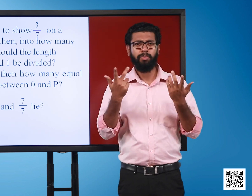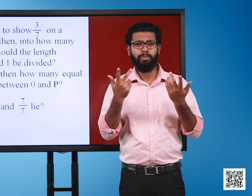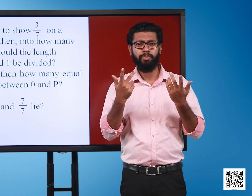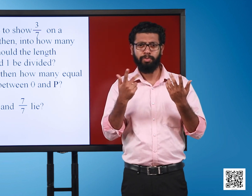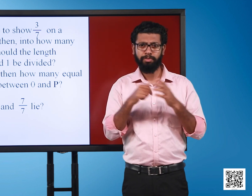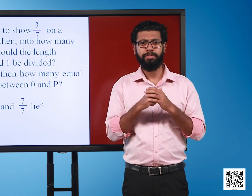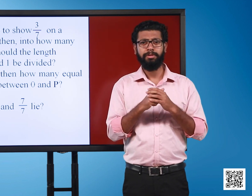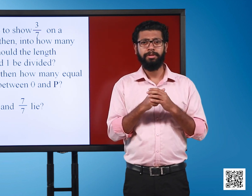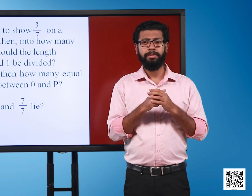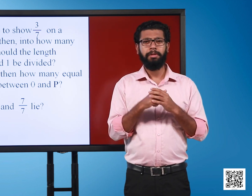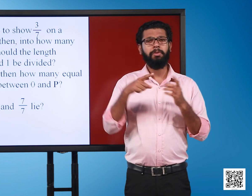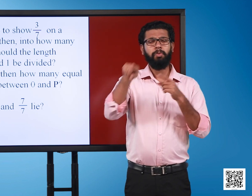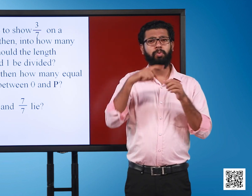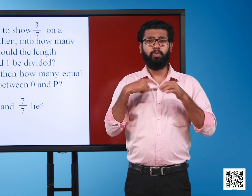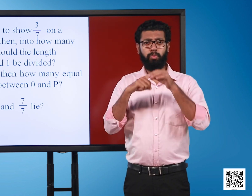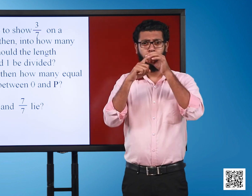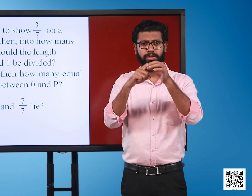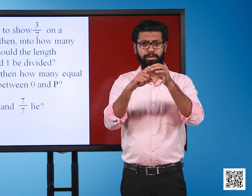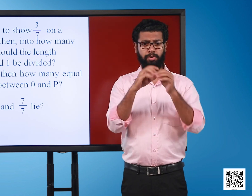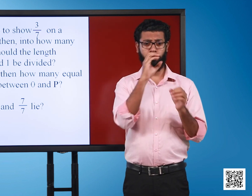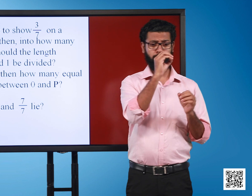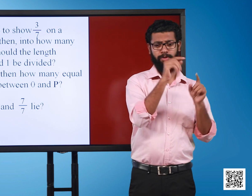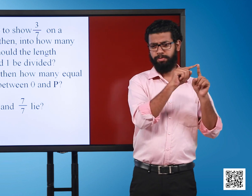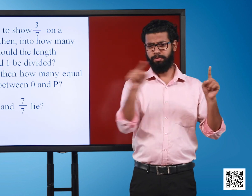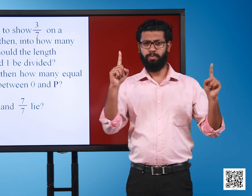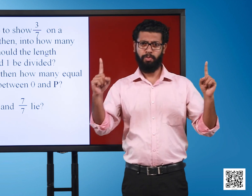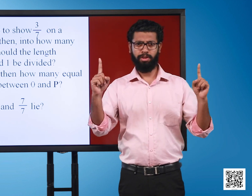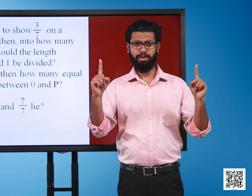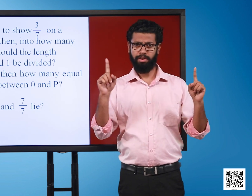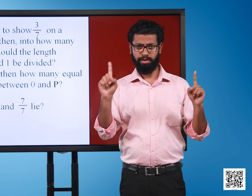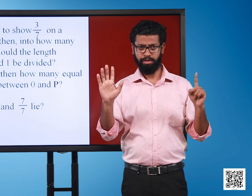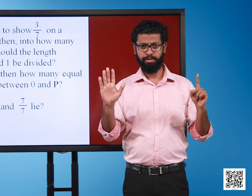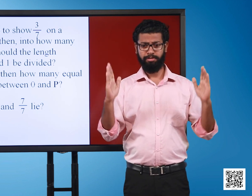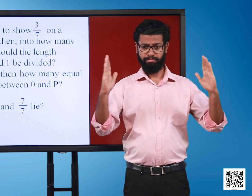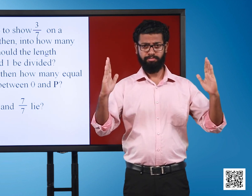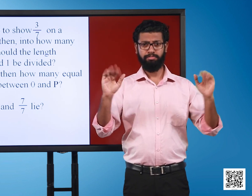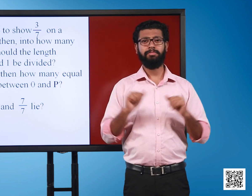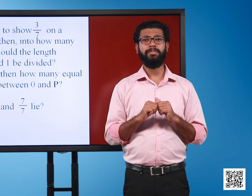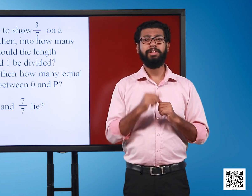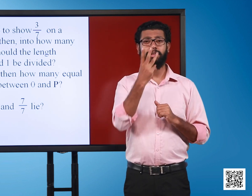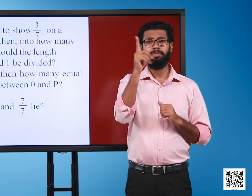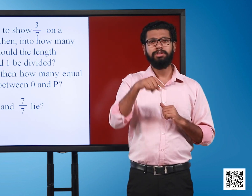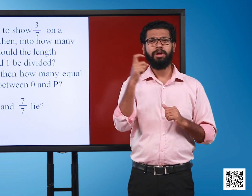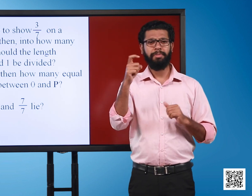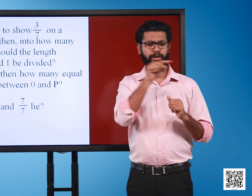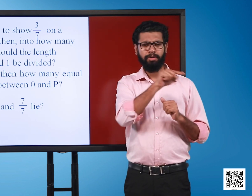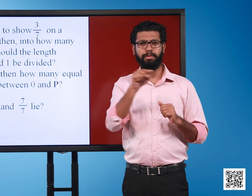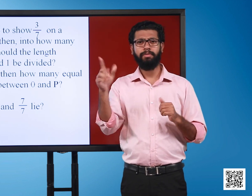be divided? If P shows 3/7, then how many equal divisions lie between 0